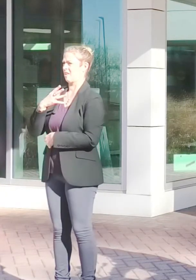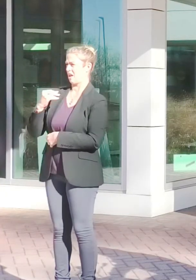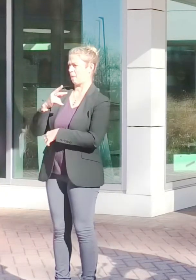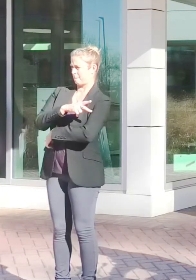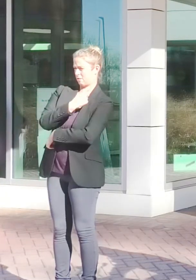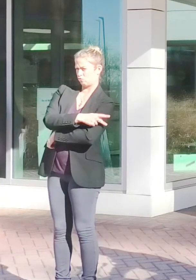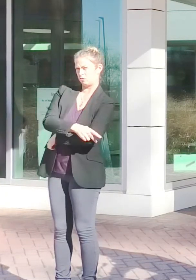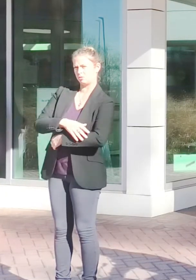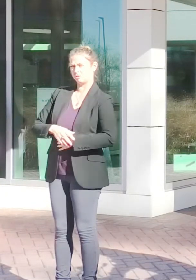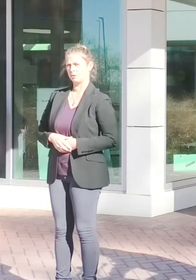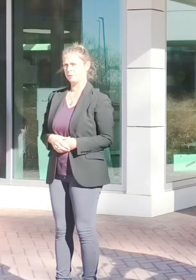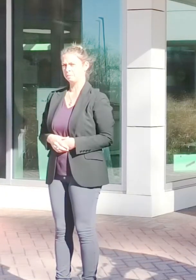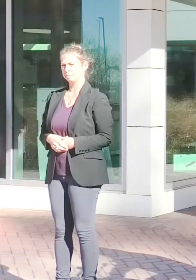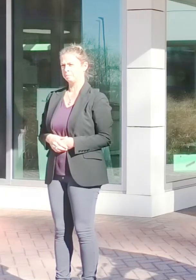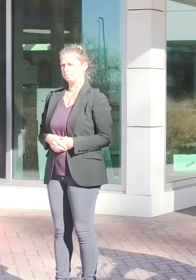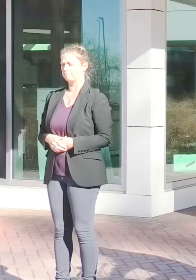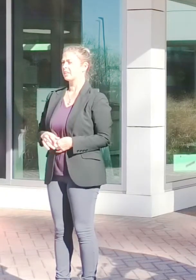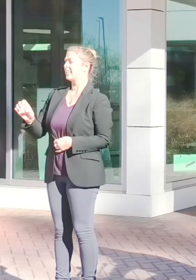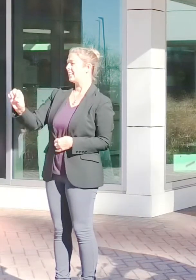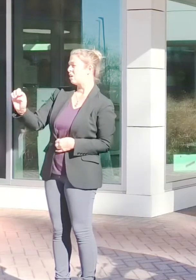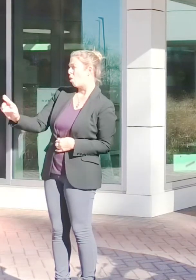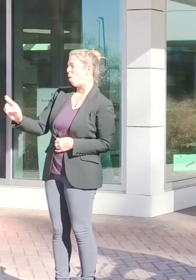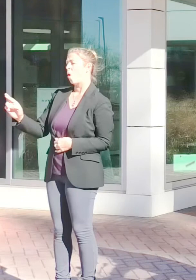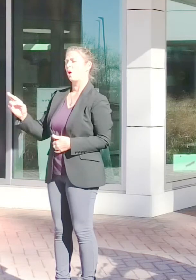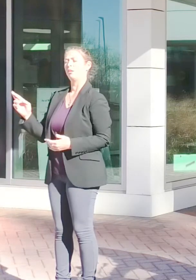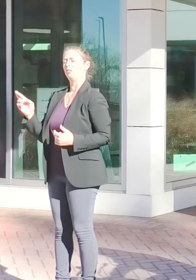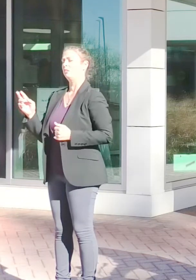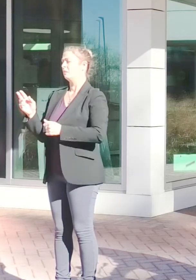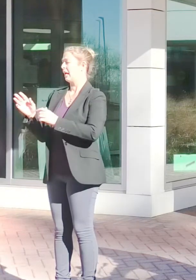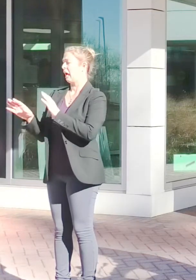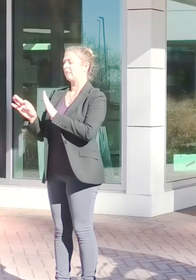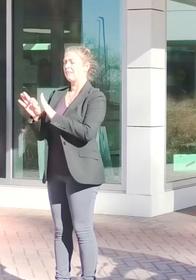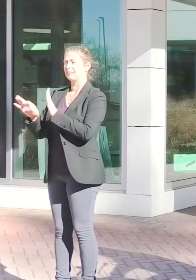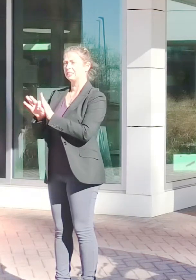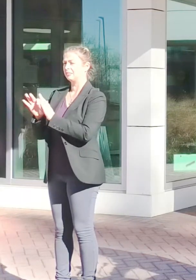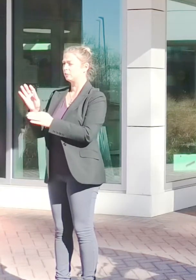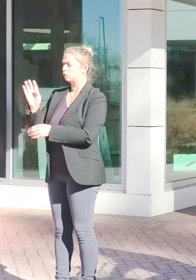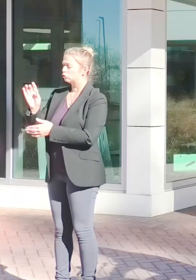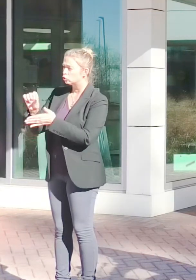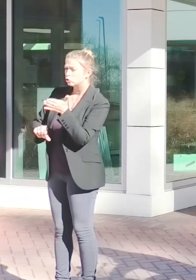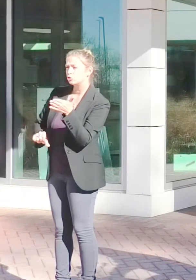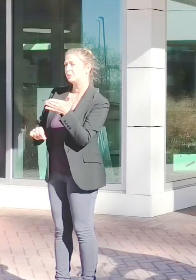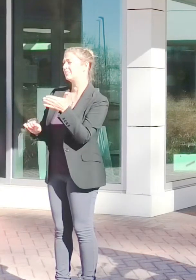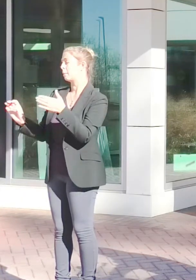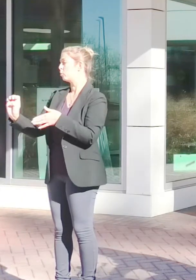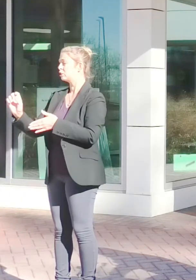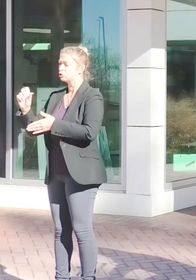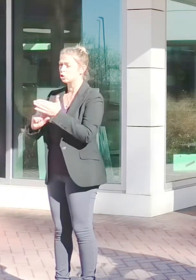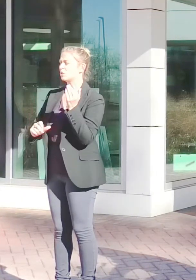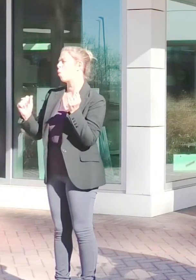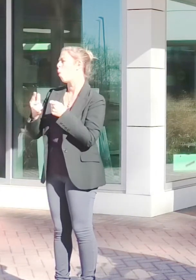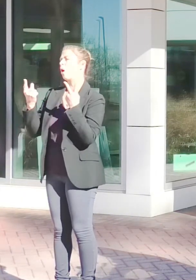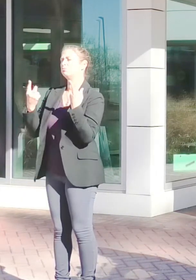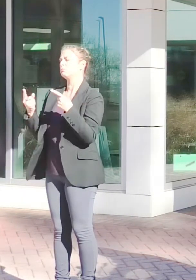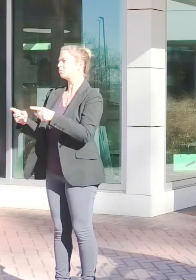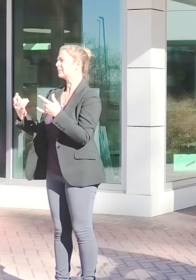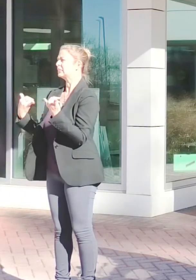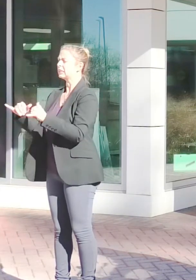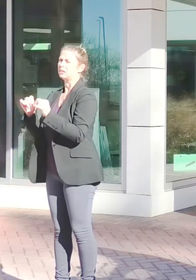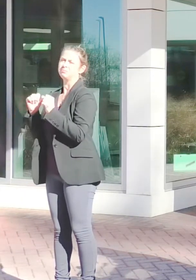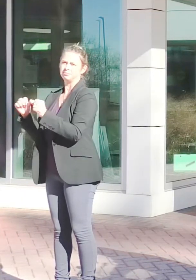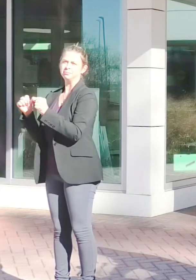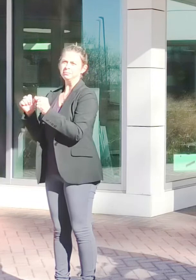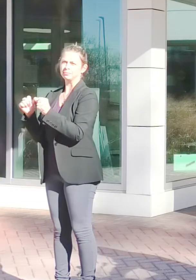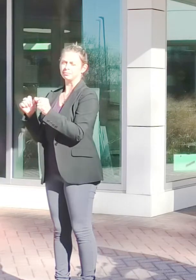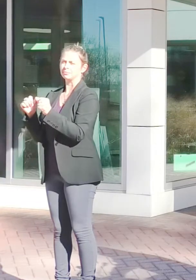the same essential care in our emergency department and doing elective and emergency surgeries. I want to urge that we can manage all of these conditions